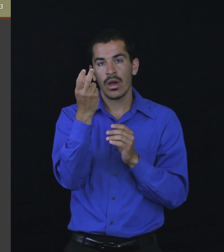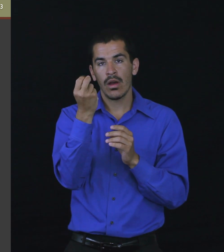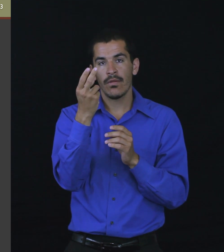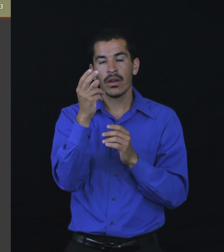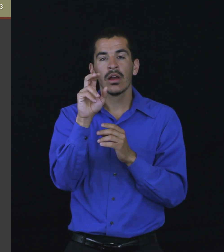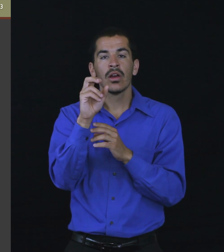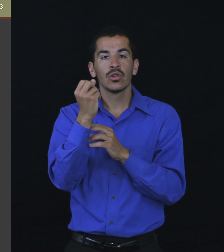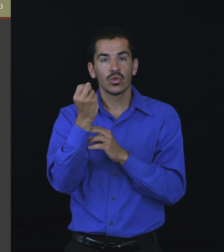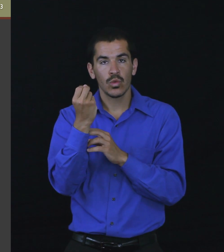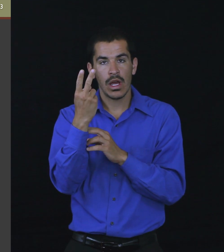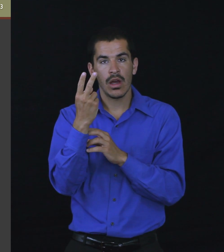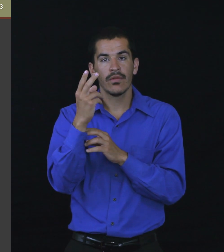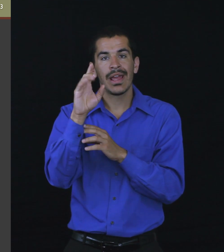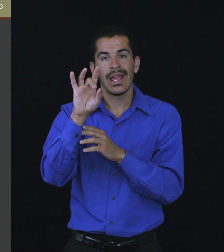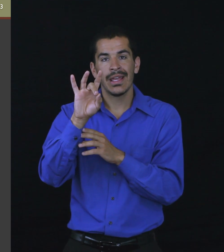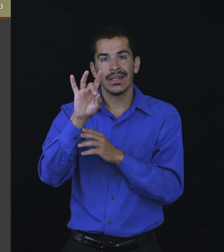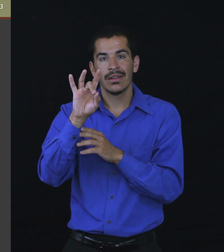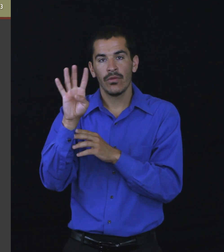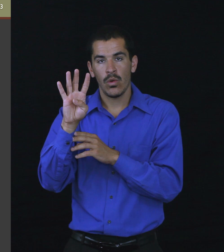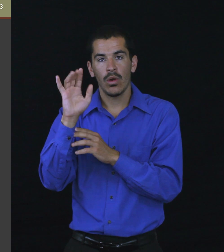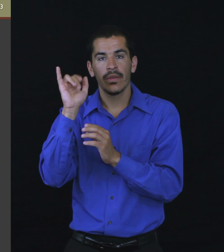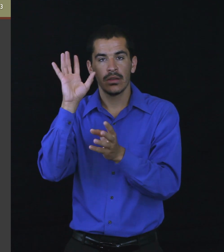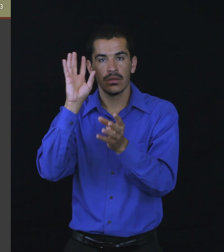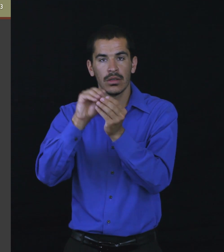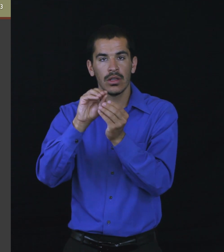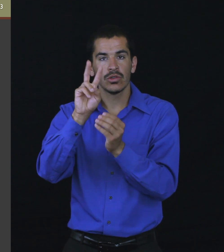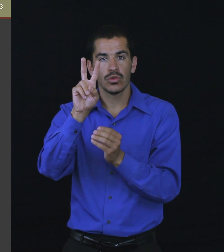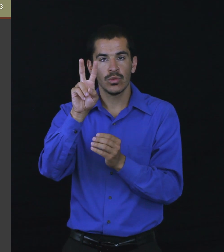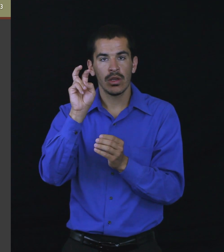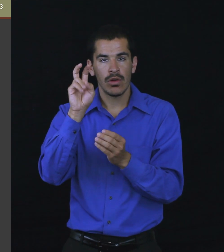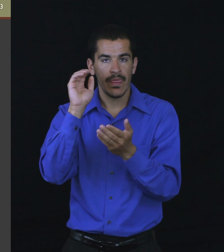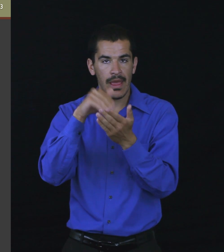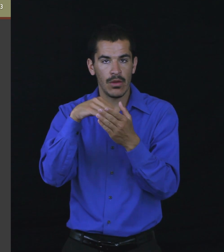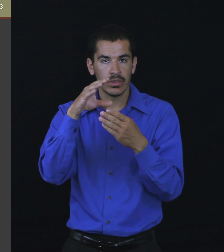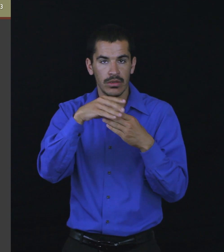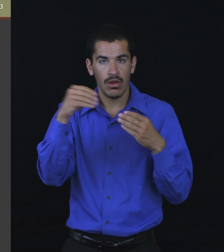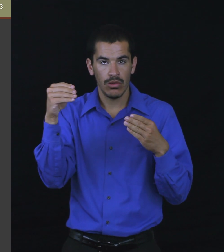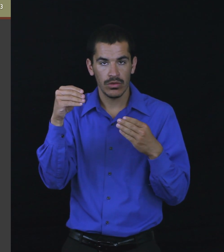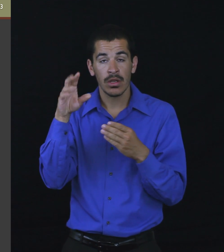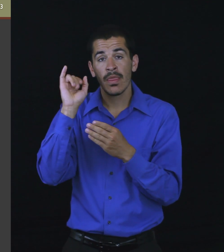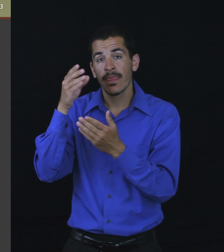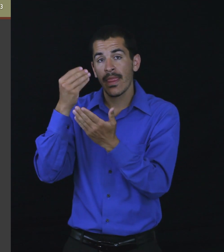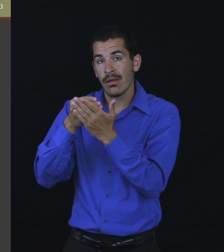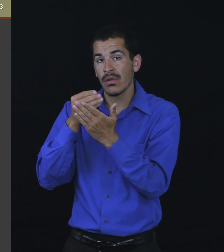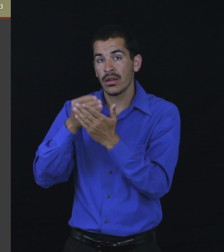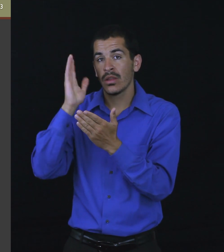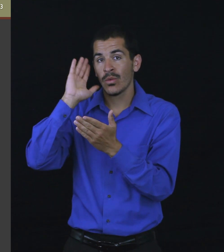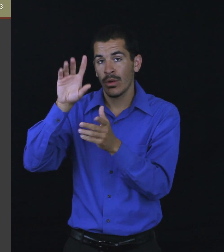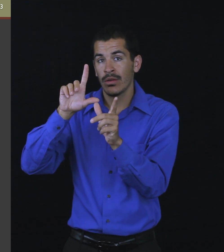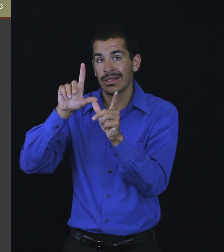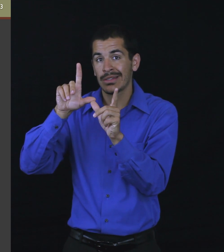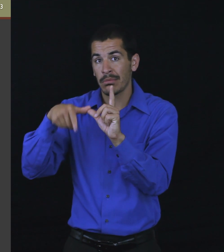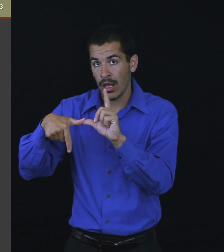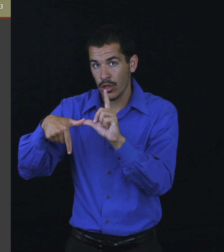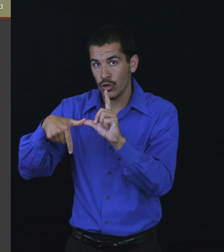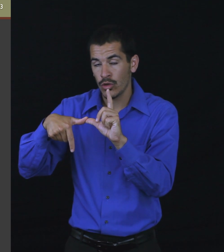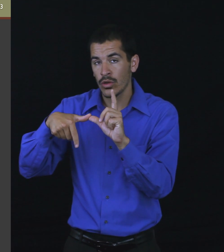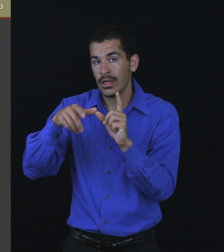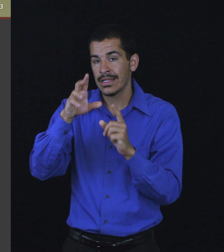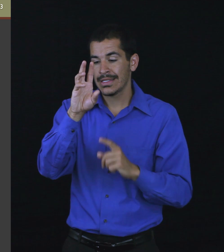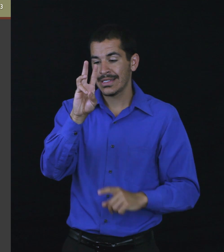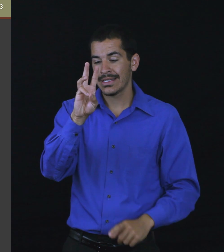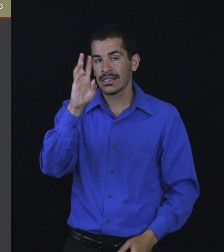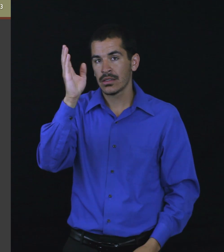1284, was $200,000. This funding expires on